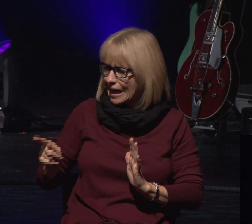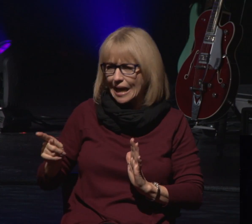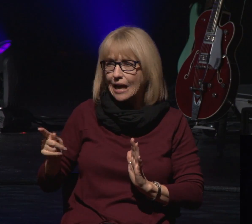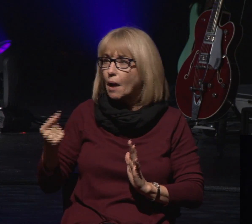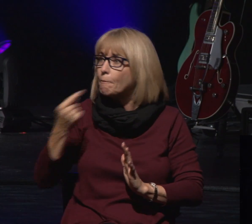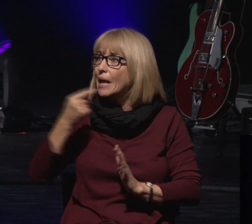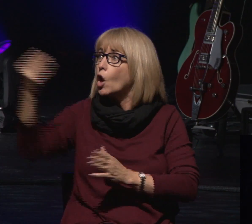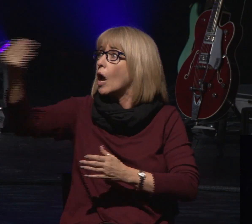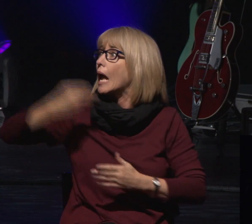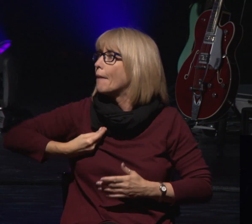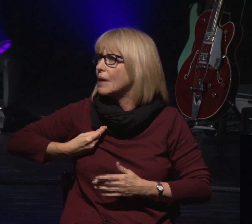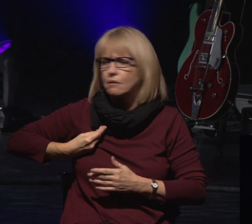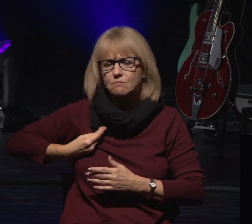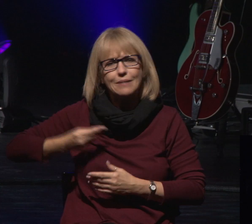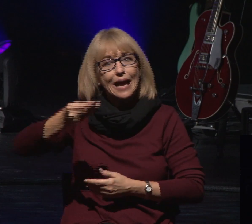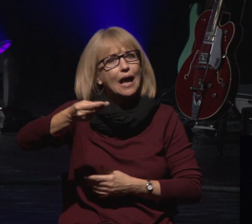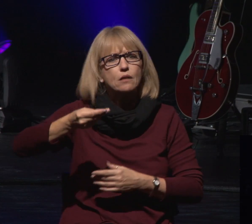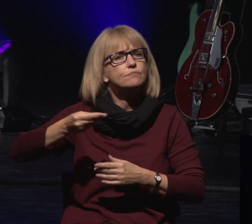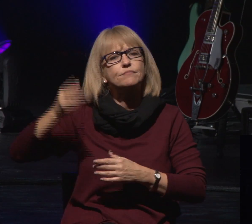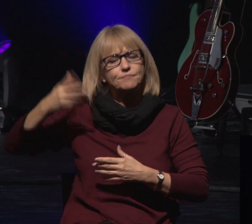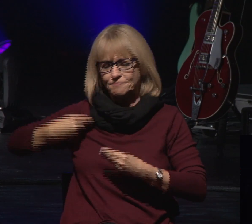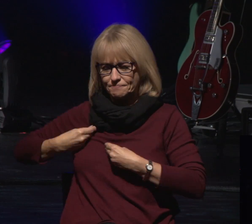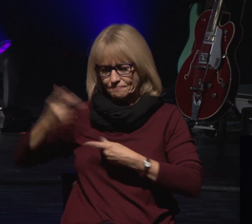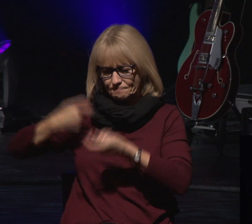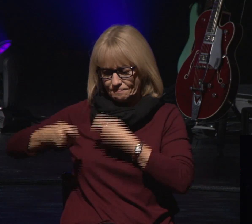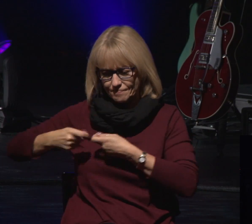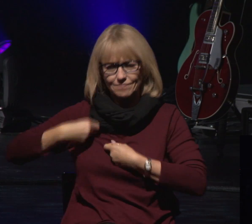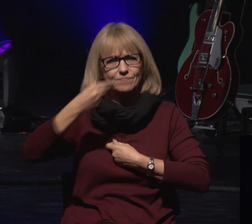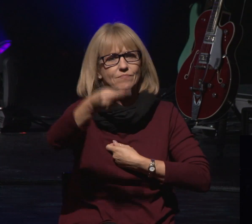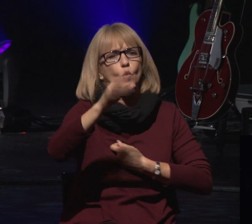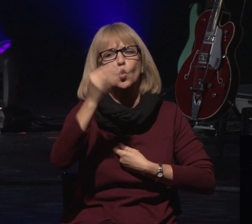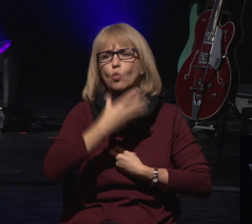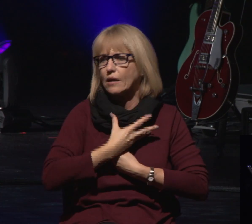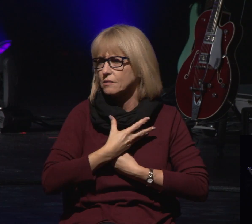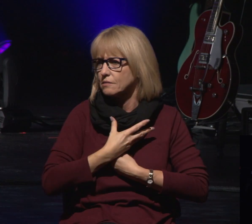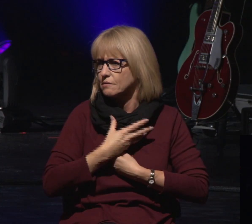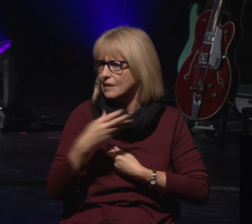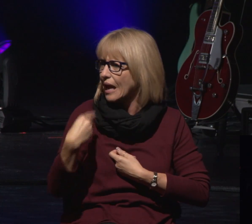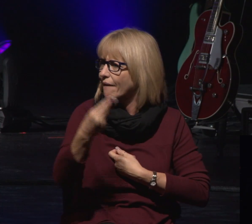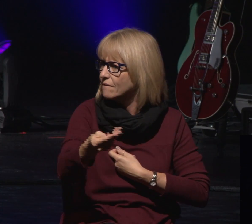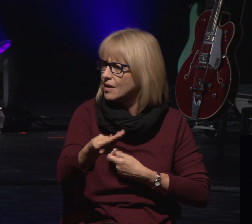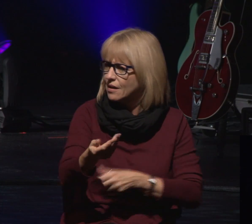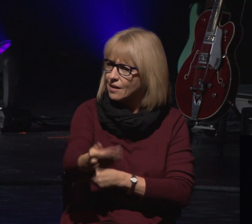change. Some of you, when you've received great, it's easier to live in that and pass it on,